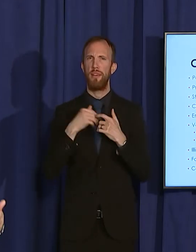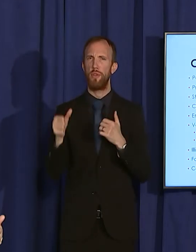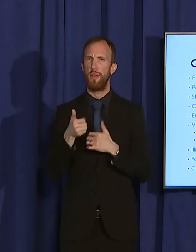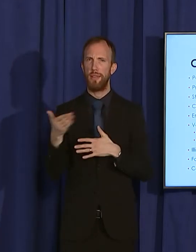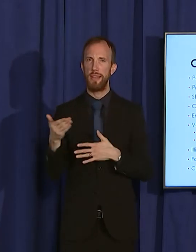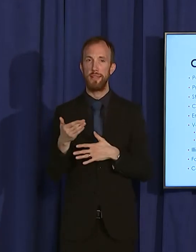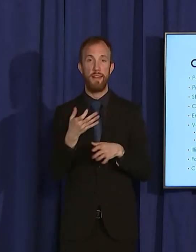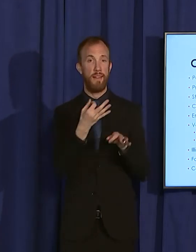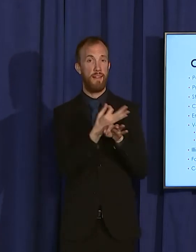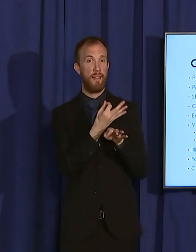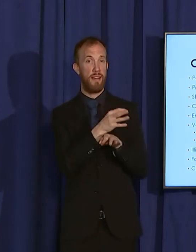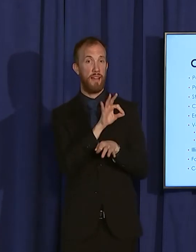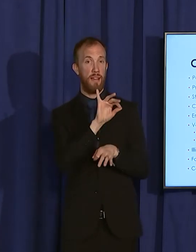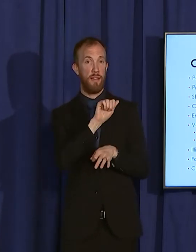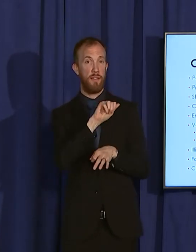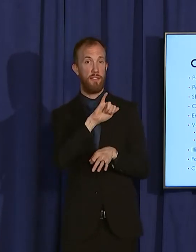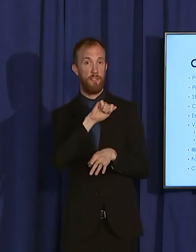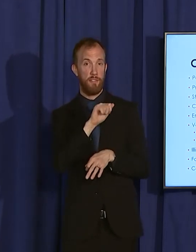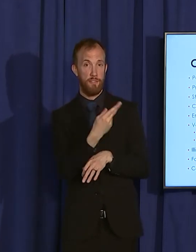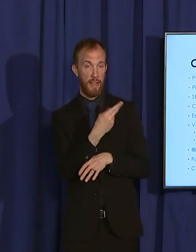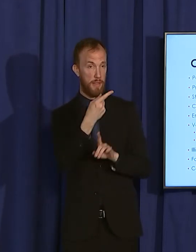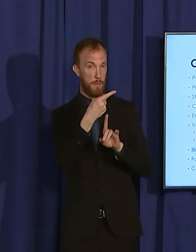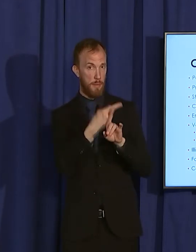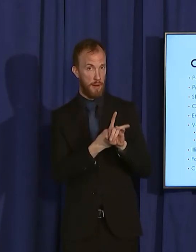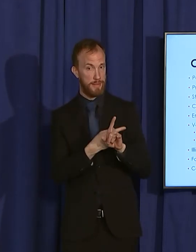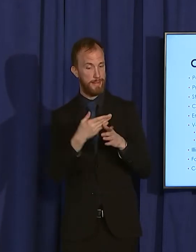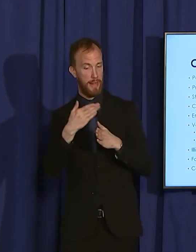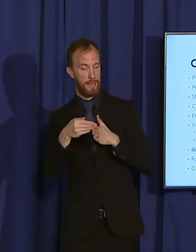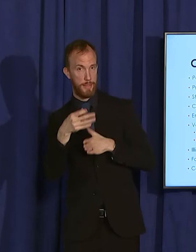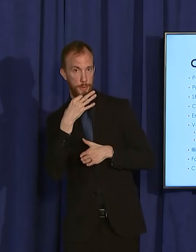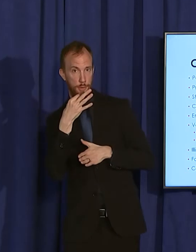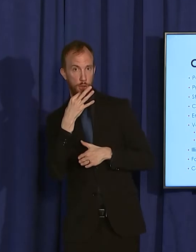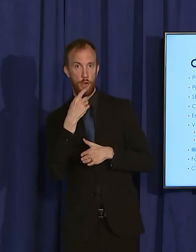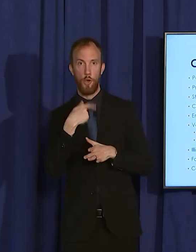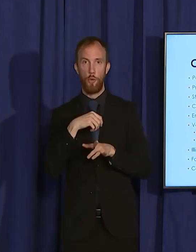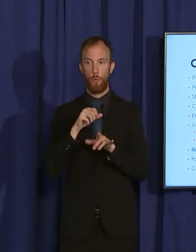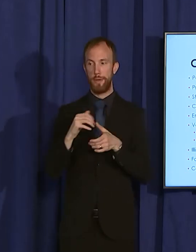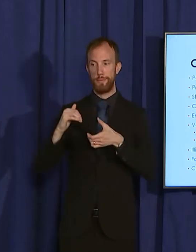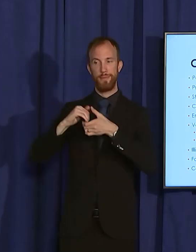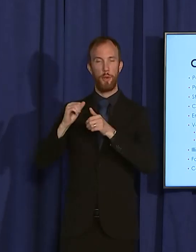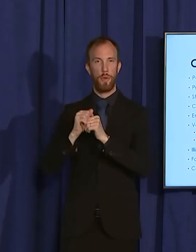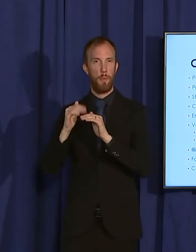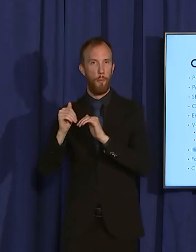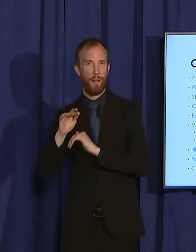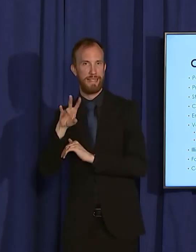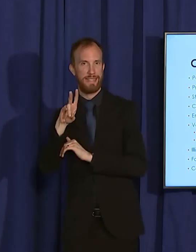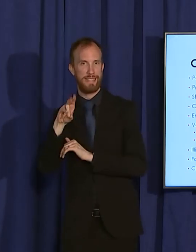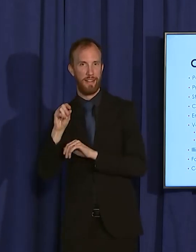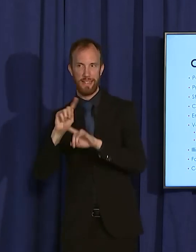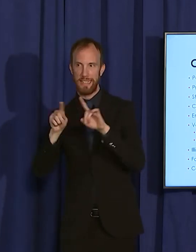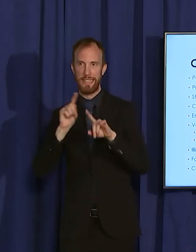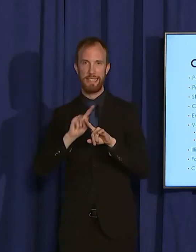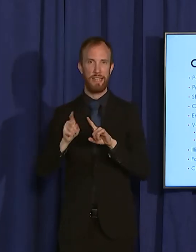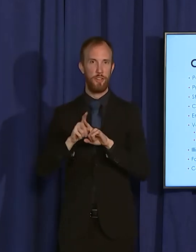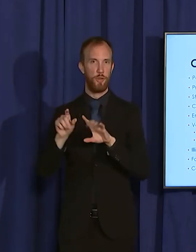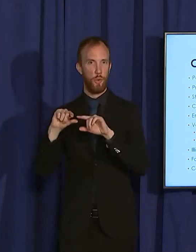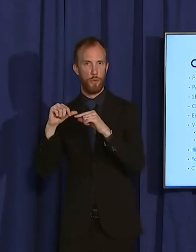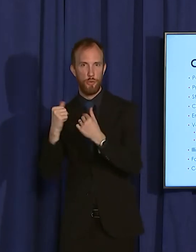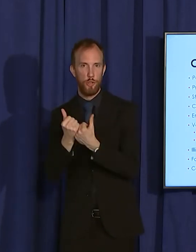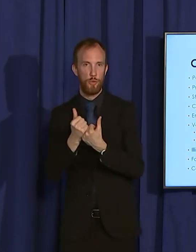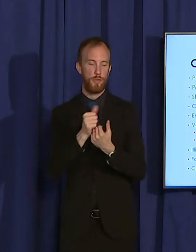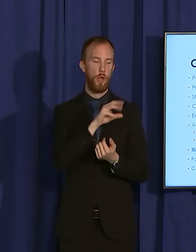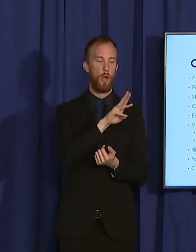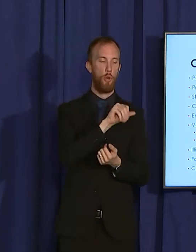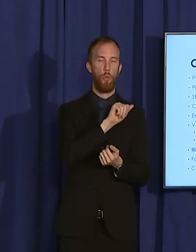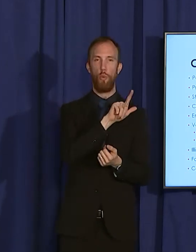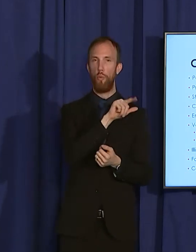of course, is wrapping up here in April. We worked with more than 70 congregations, and thanks to all of them, thanks to Walgreens that was the partner